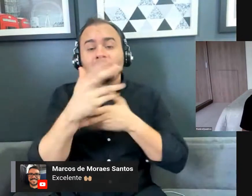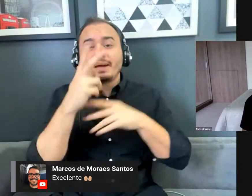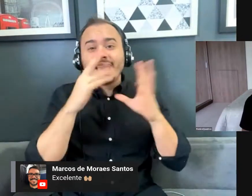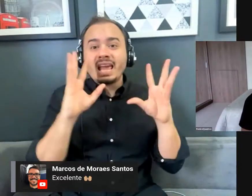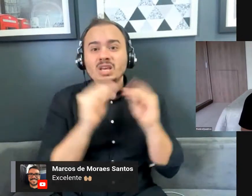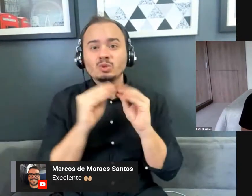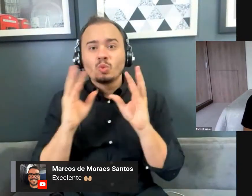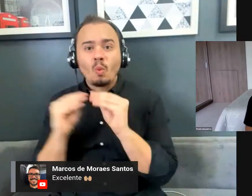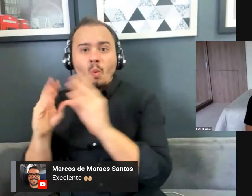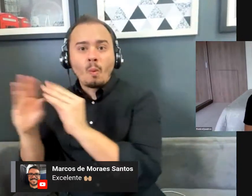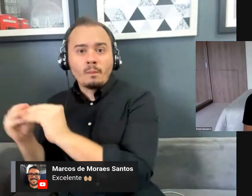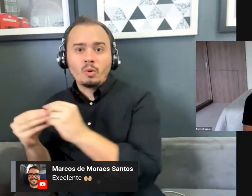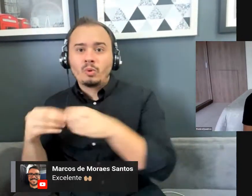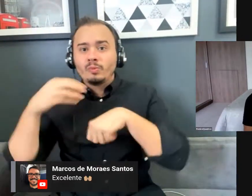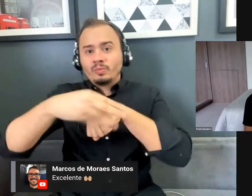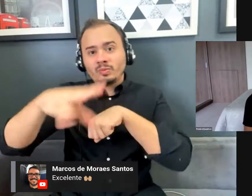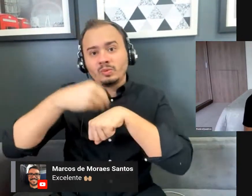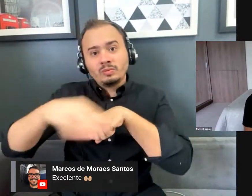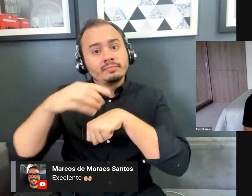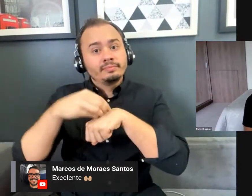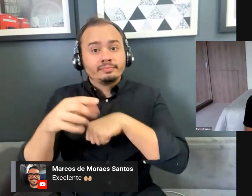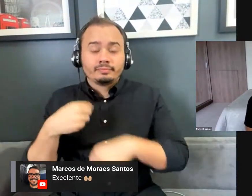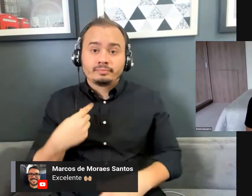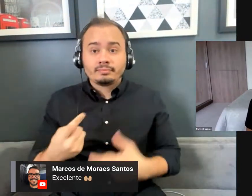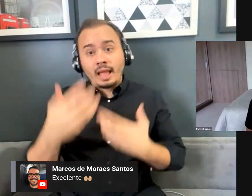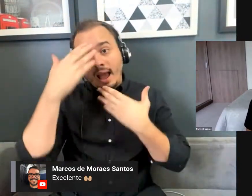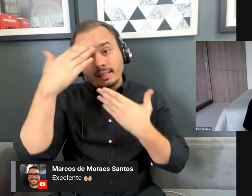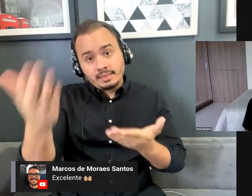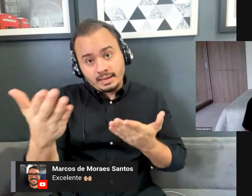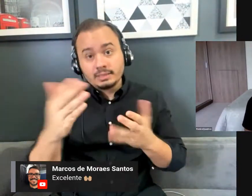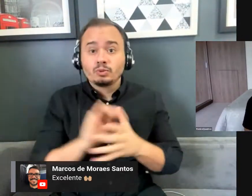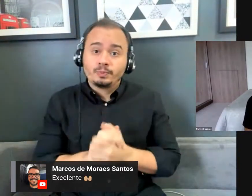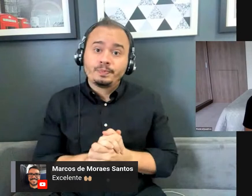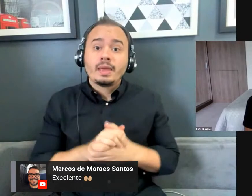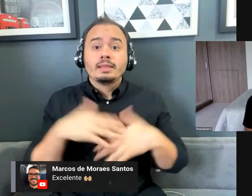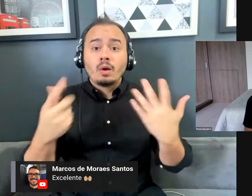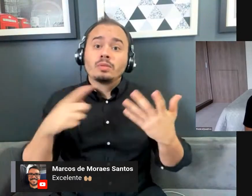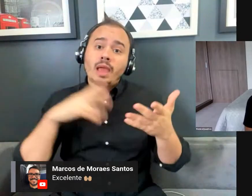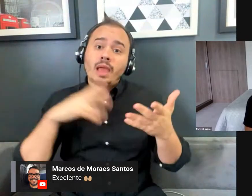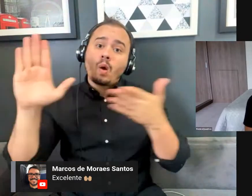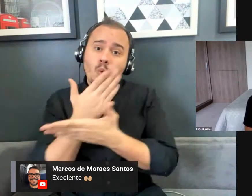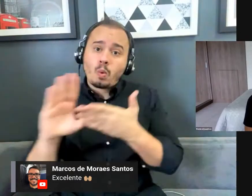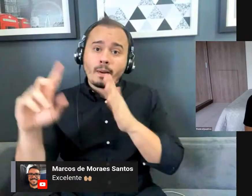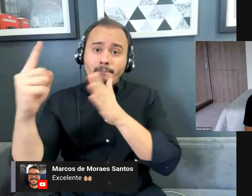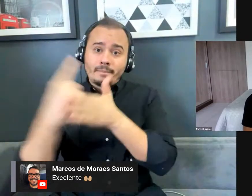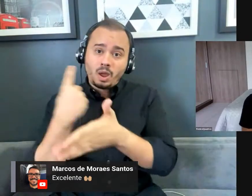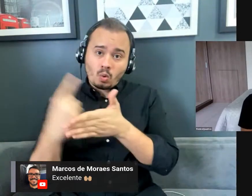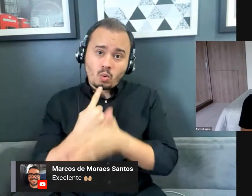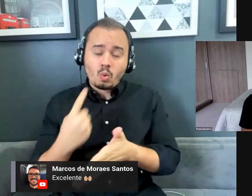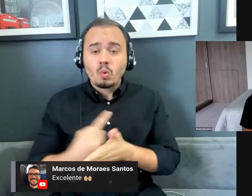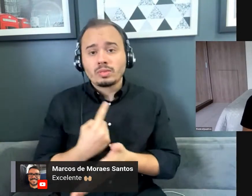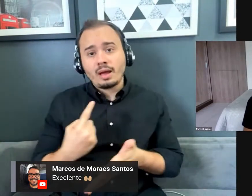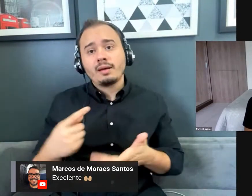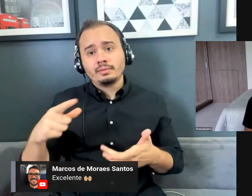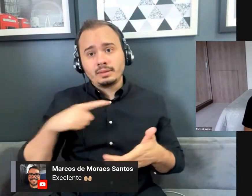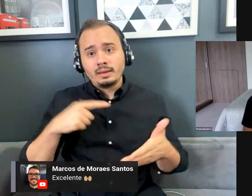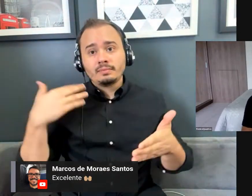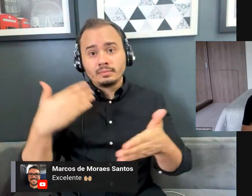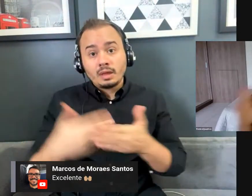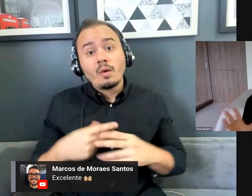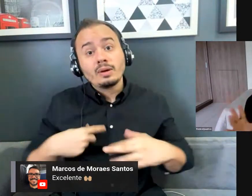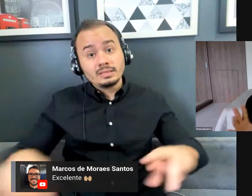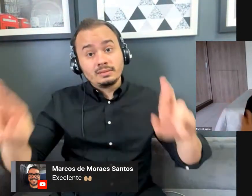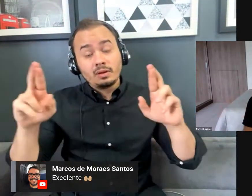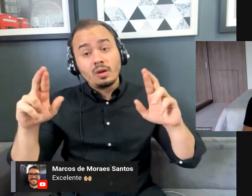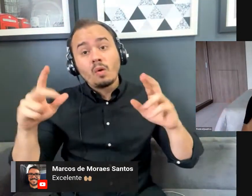this with us. We have a few questions, actually. I would like to start with